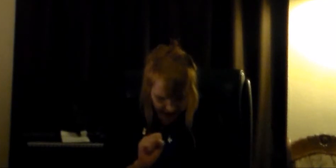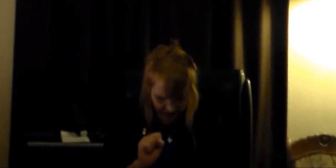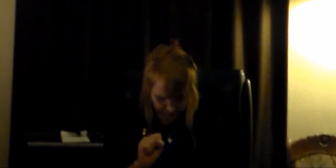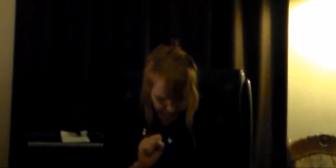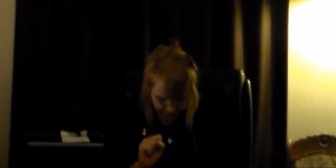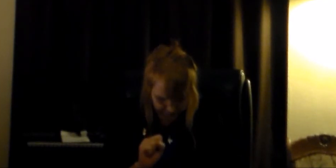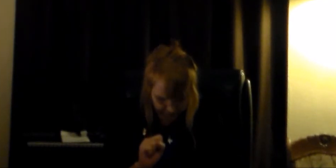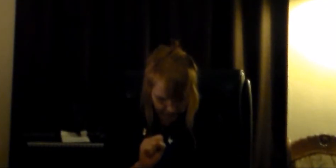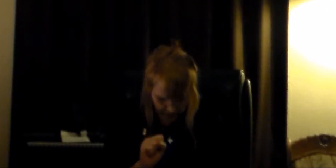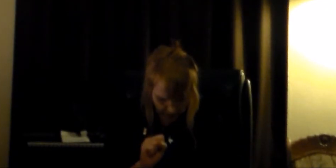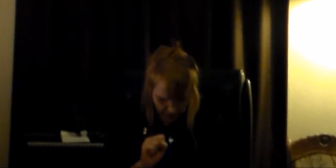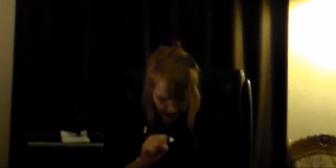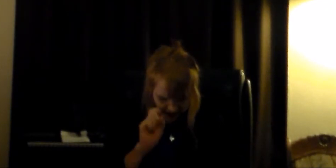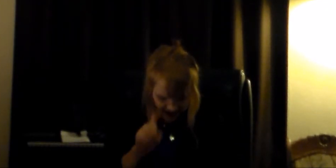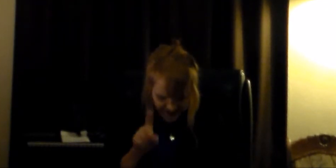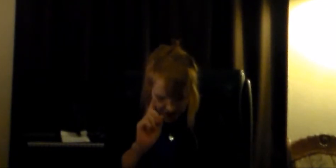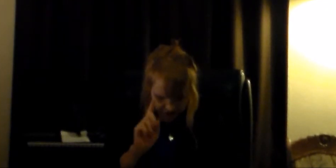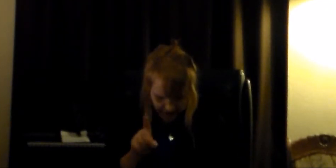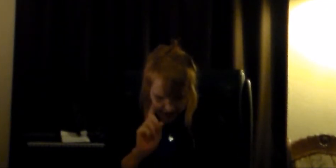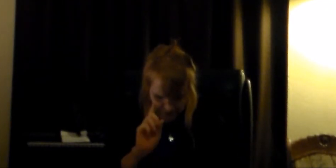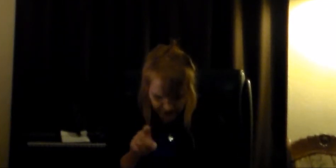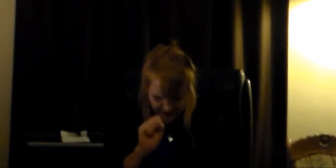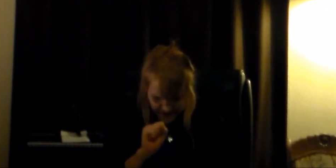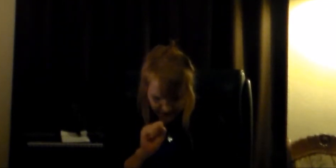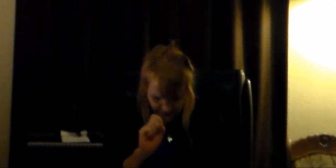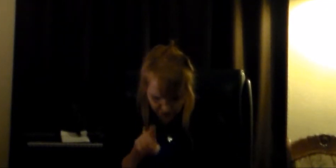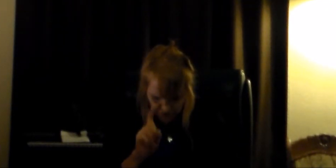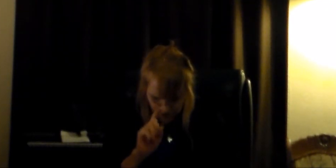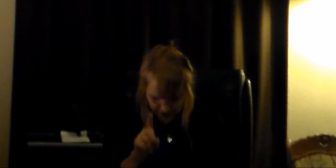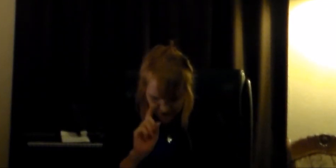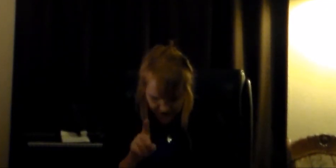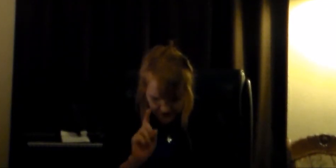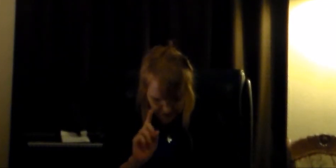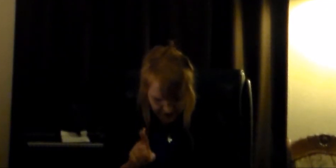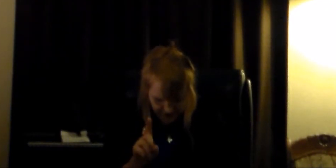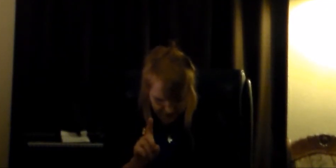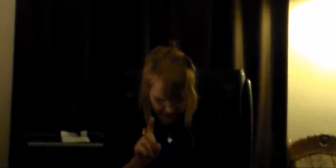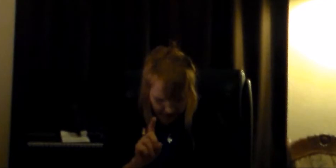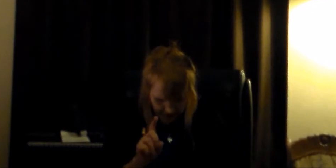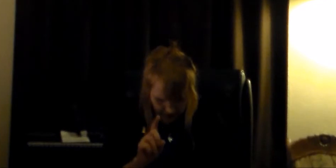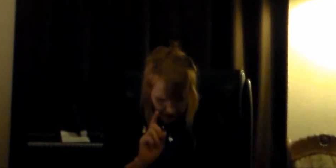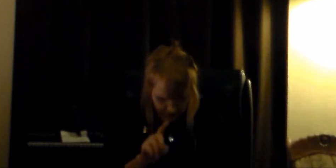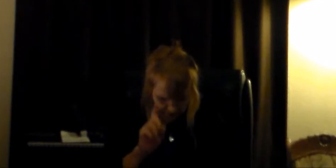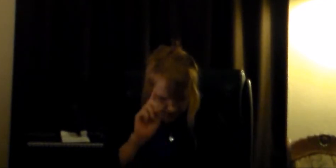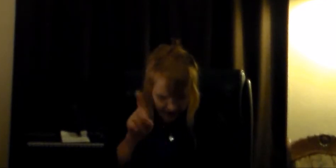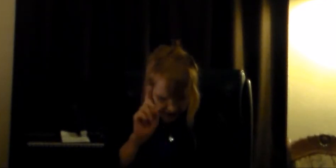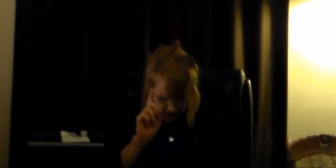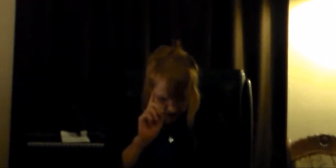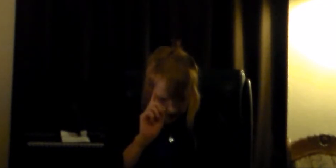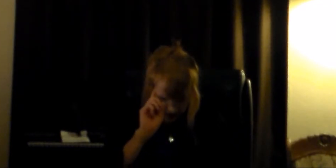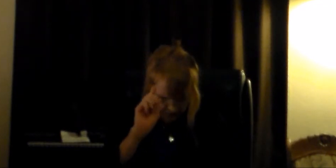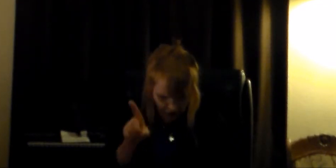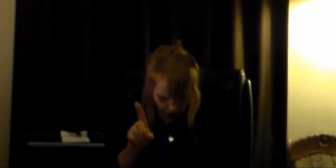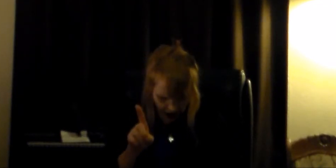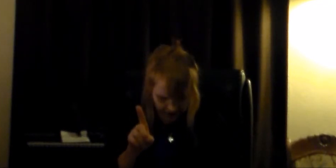say. Is not the cup of thanksgiving for which we give thanks a participant of the blood of